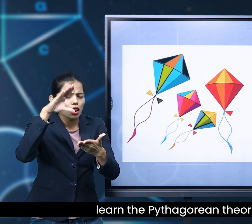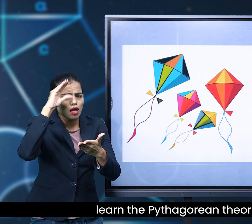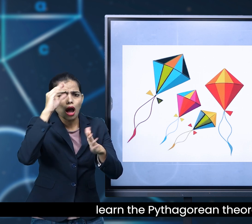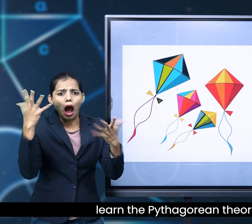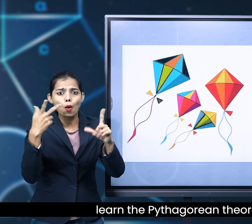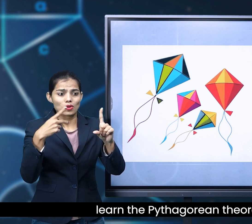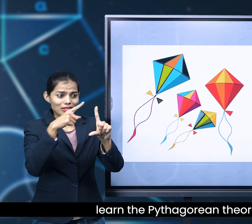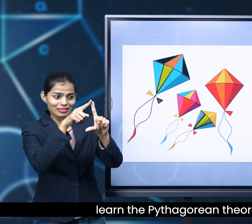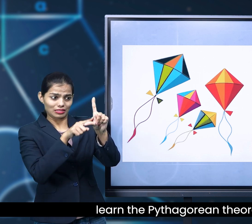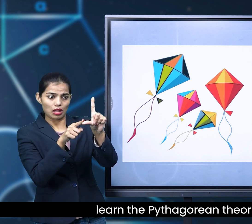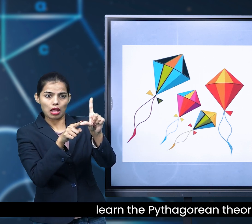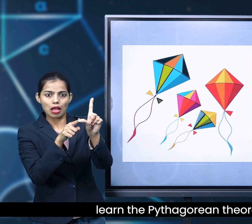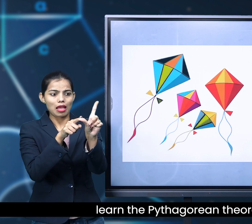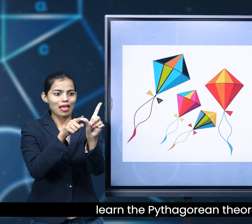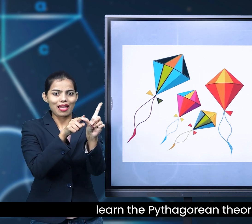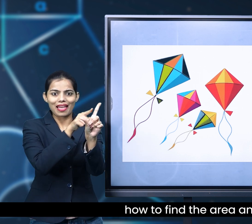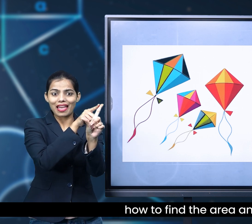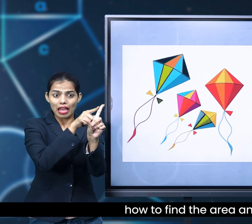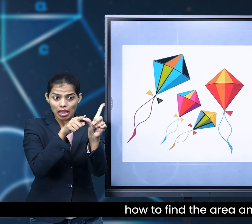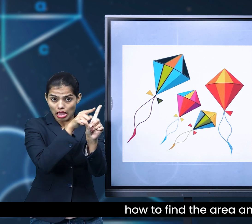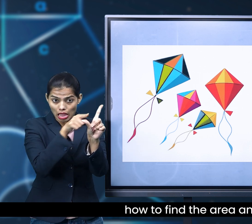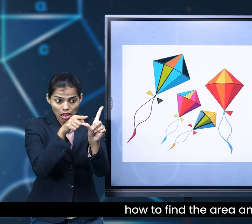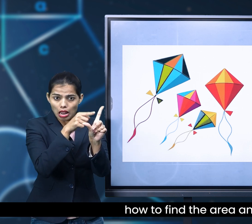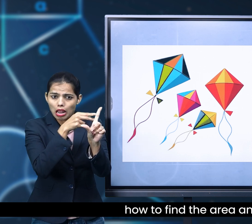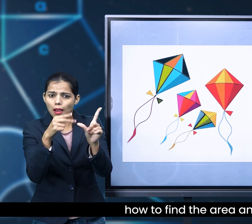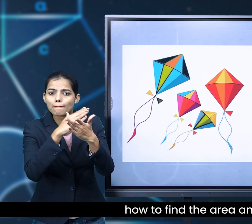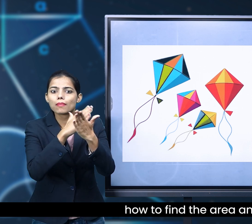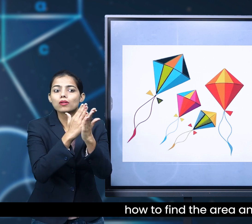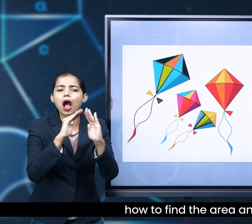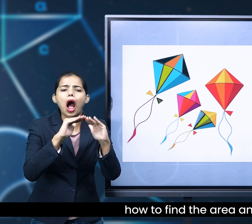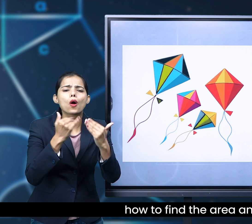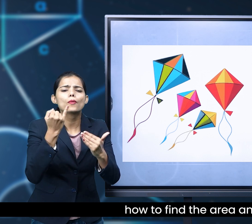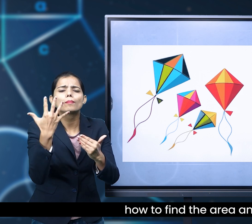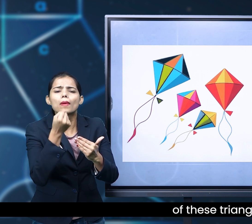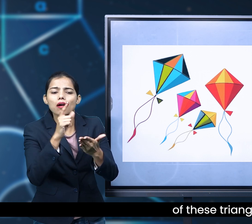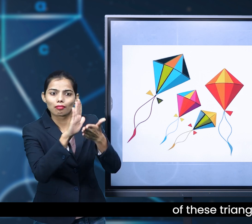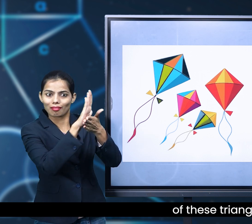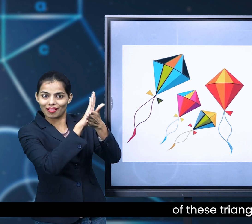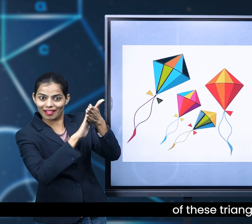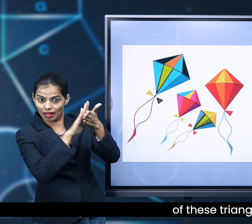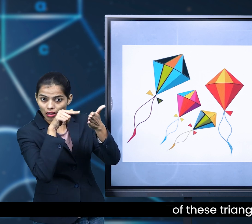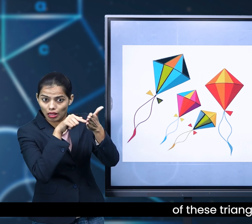Theorem, and discover how to find the area and perimeter of these triangles.